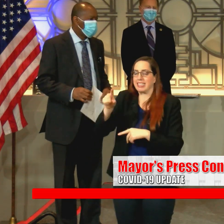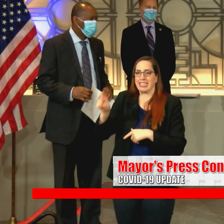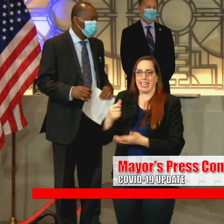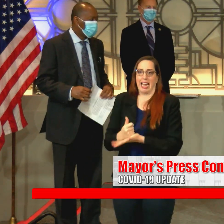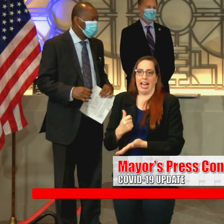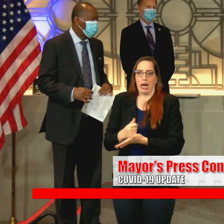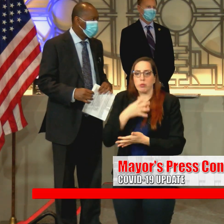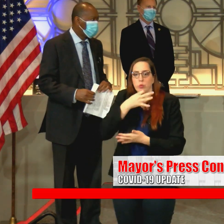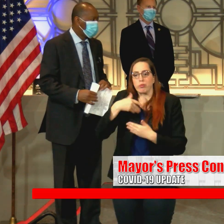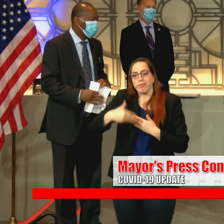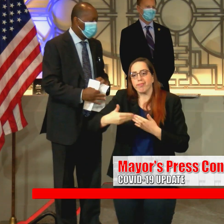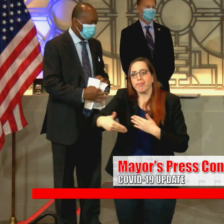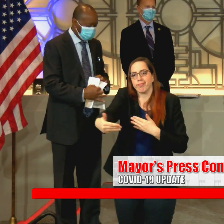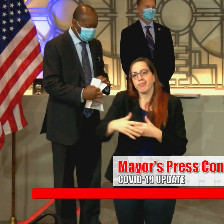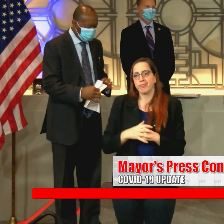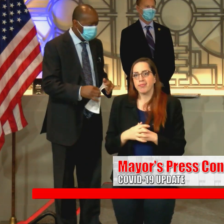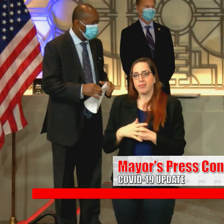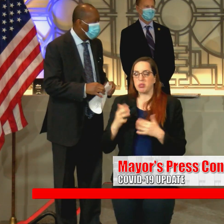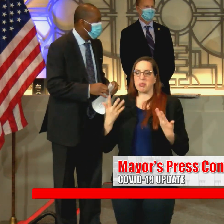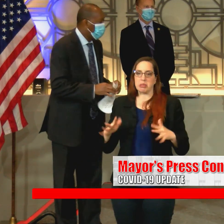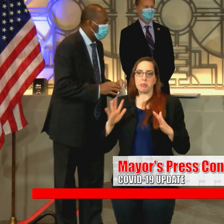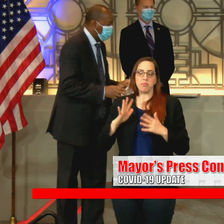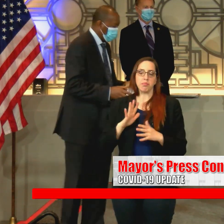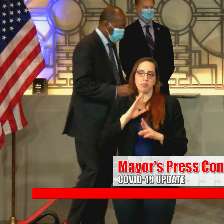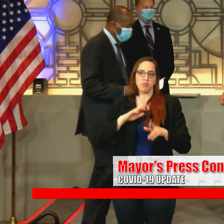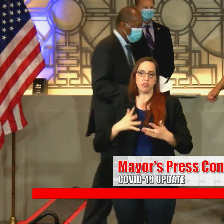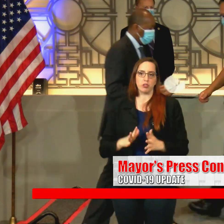the upcoming weeks and months. And that's my report for now, Mayor.